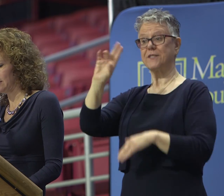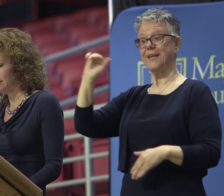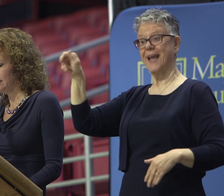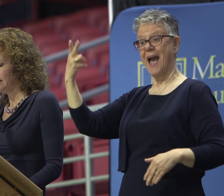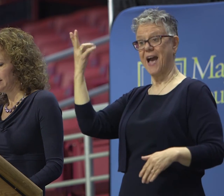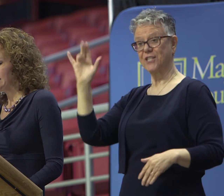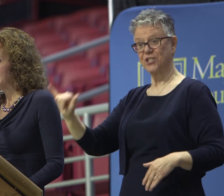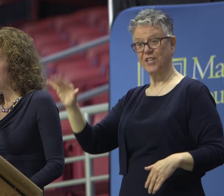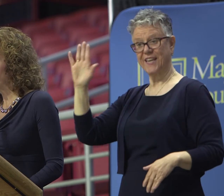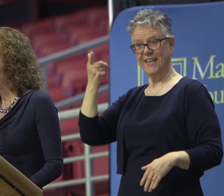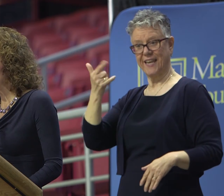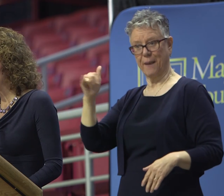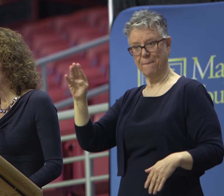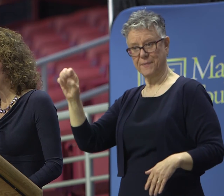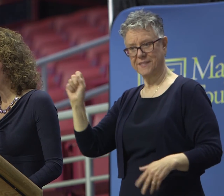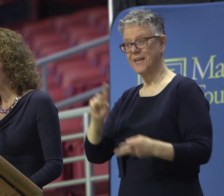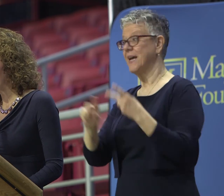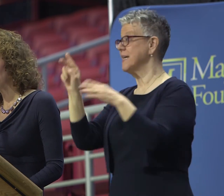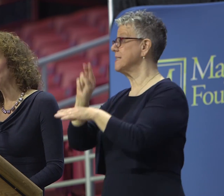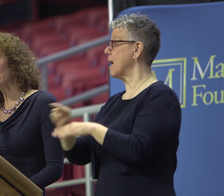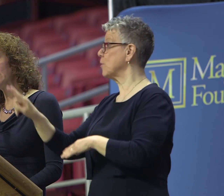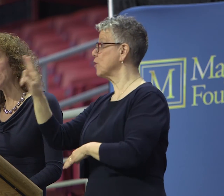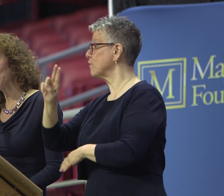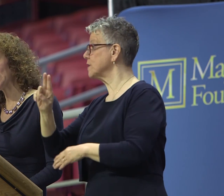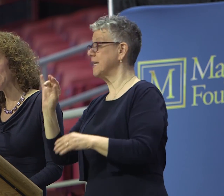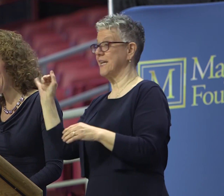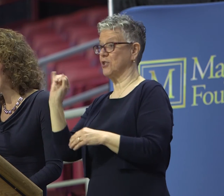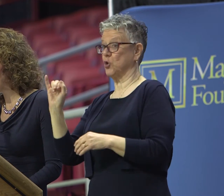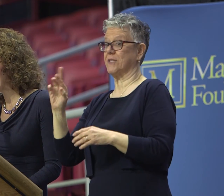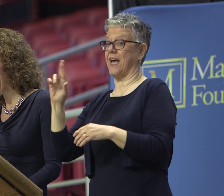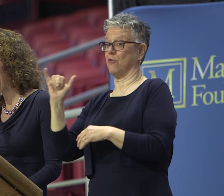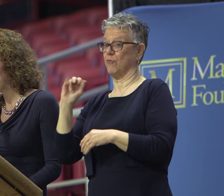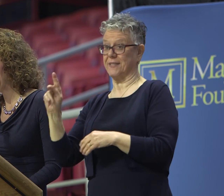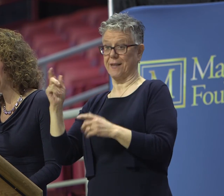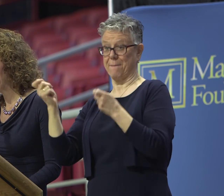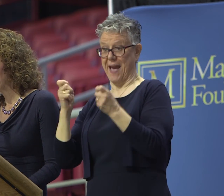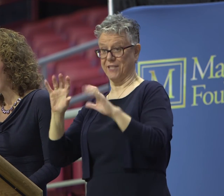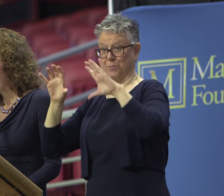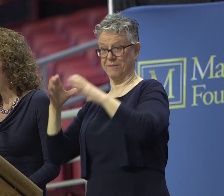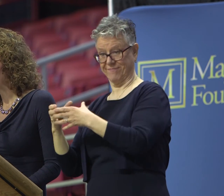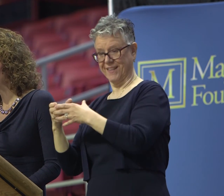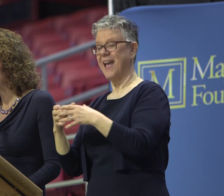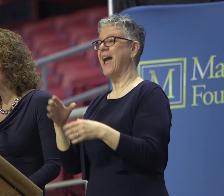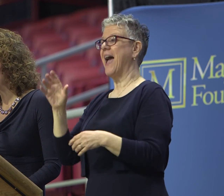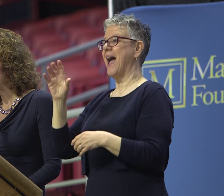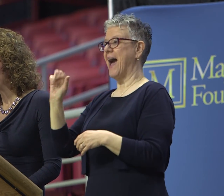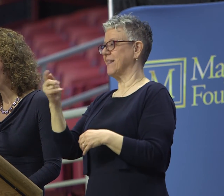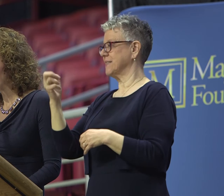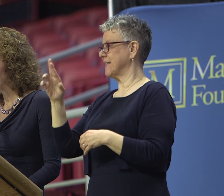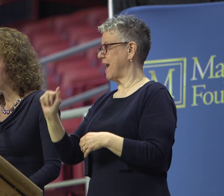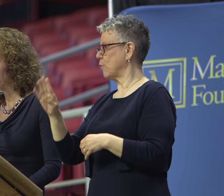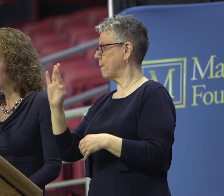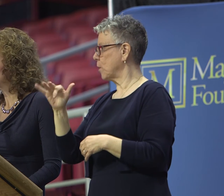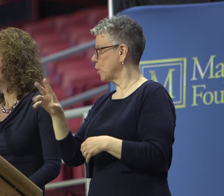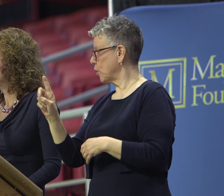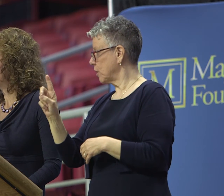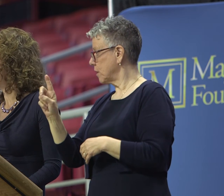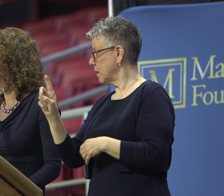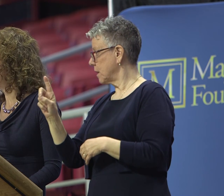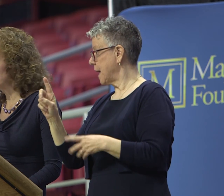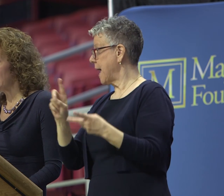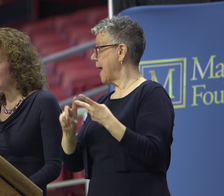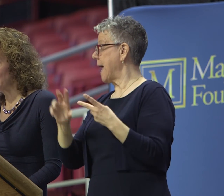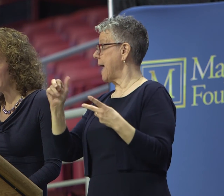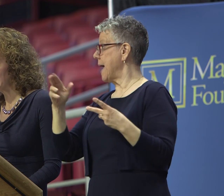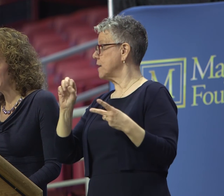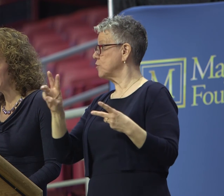Gibbs. Temple University Insurance and Risk Management Academy, Alexandra Berg,